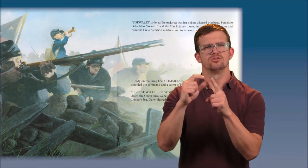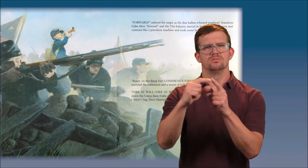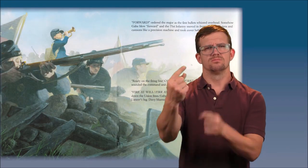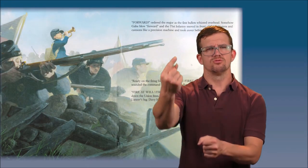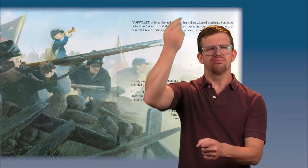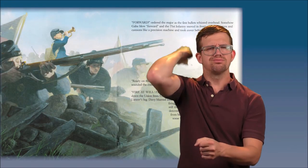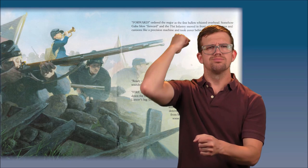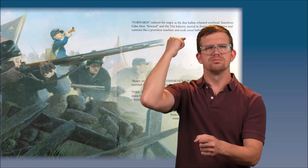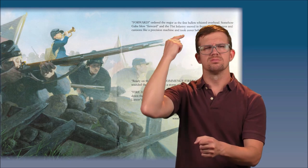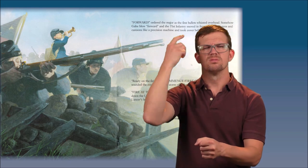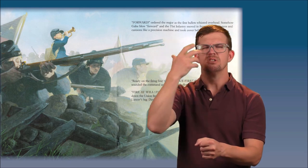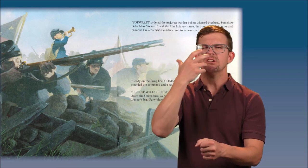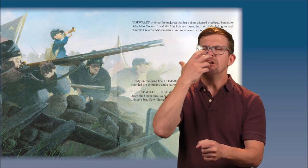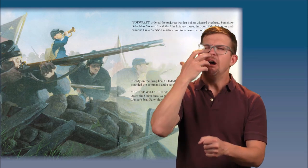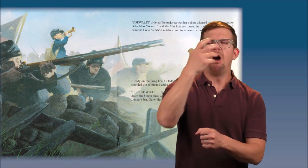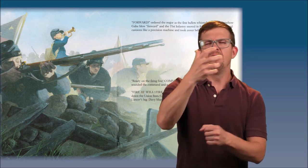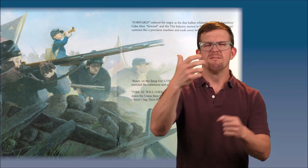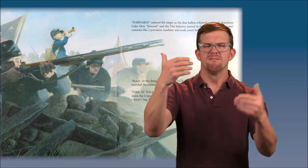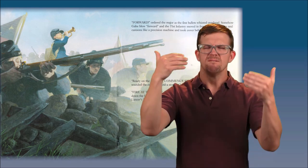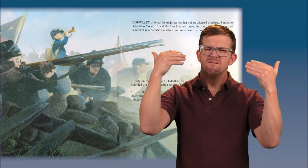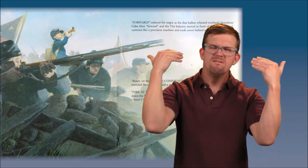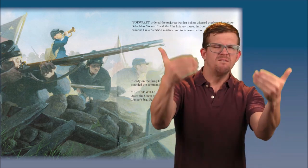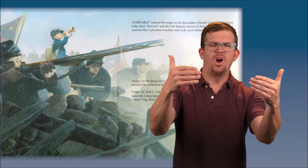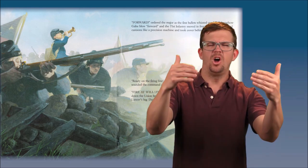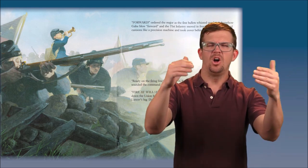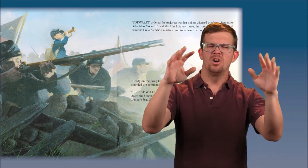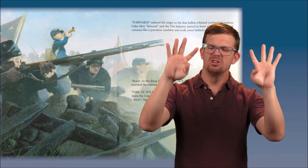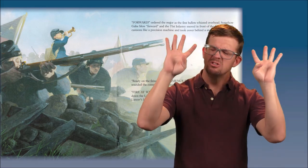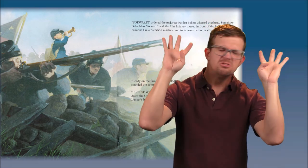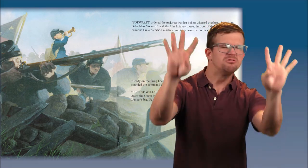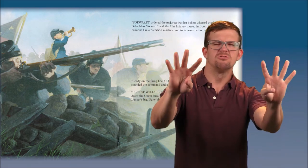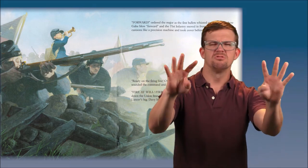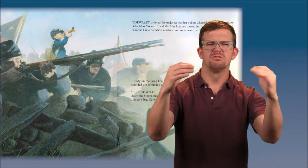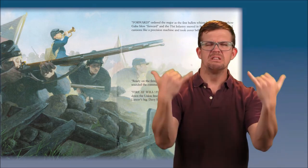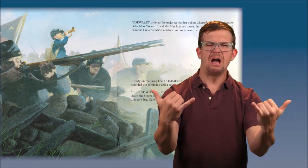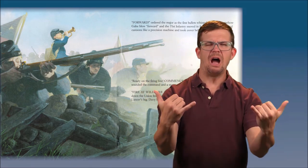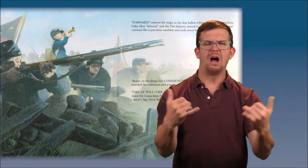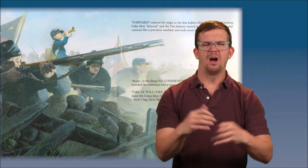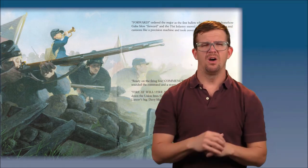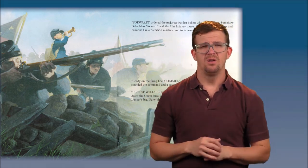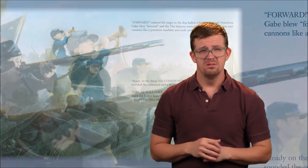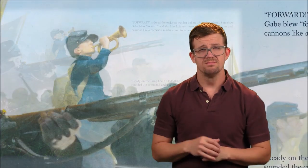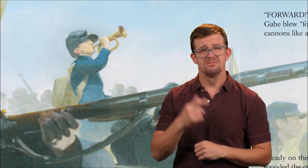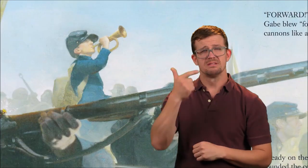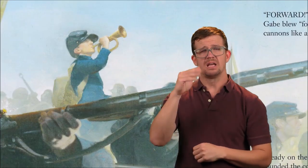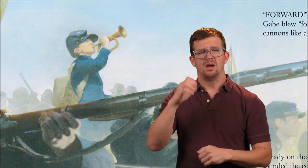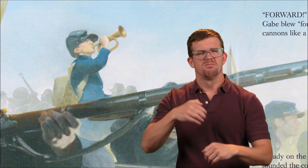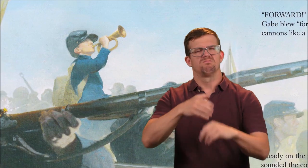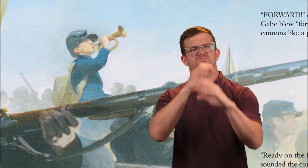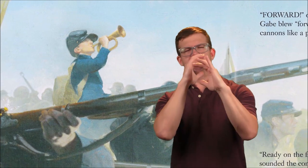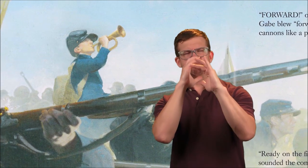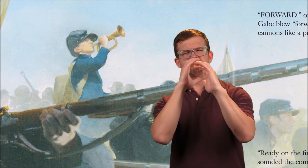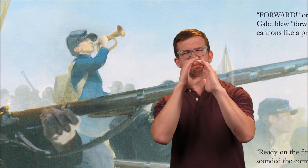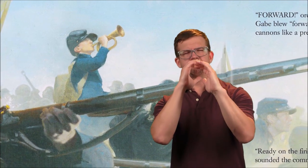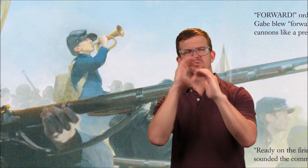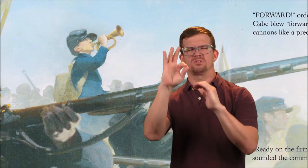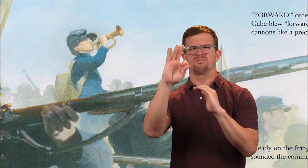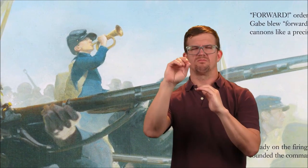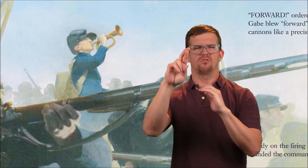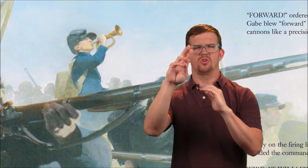"Forward!" ordered the major as the first bullets whizzed overhead. Somehow, Gabe blew forward,